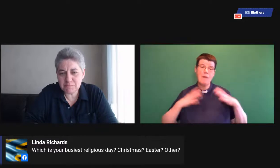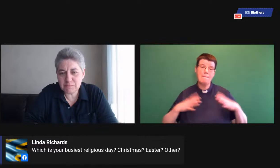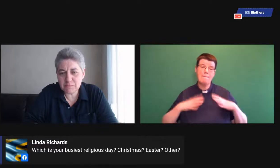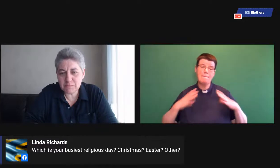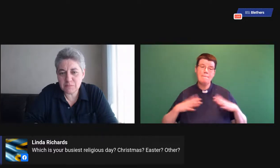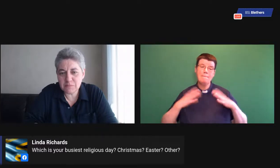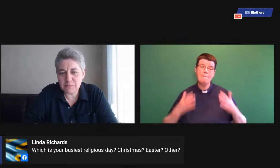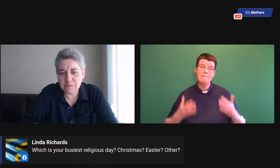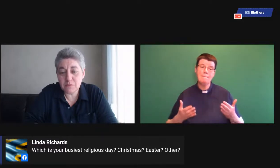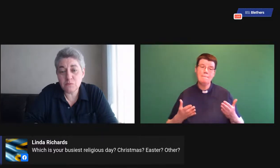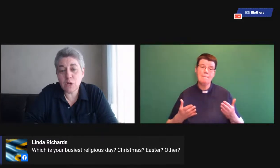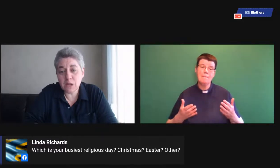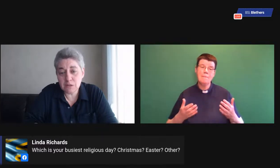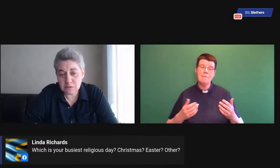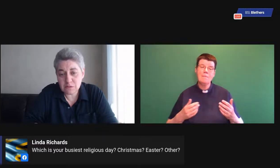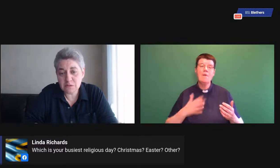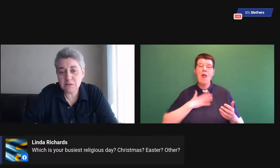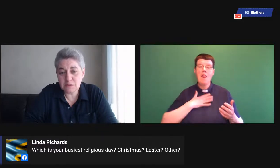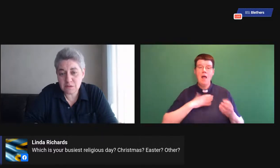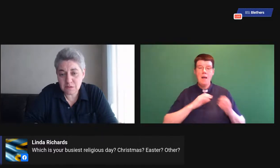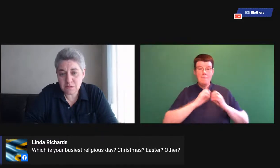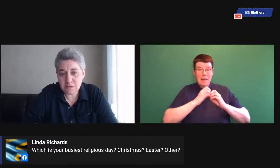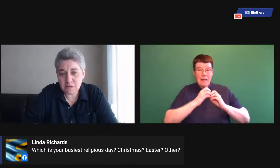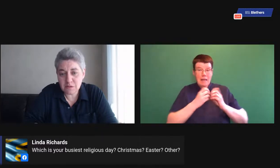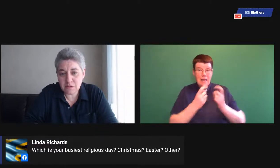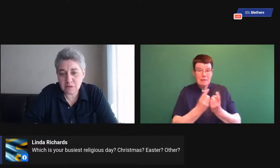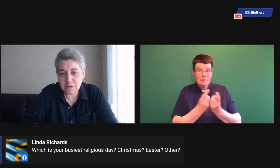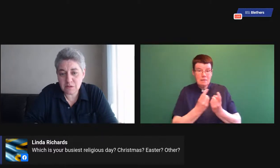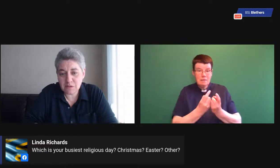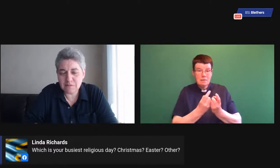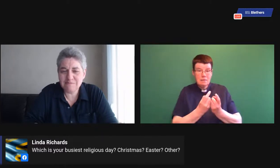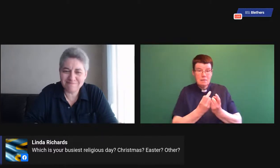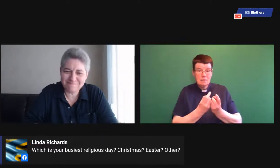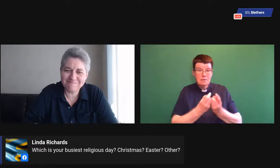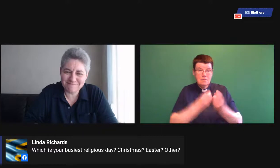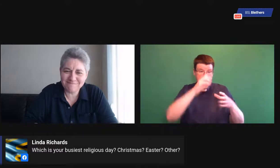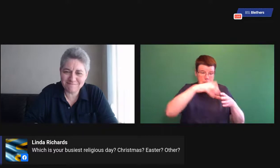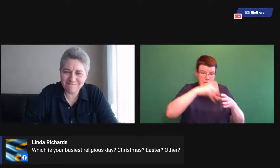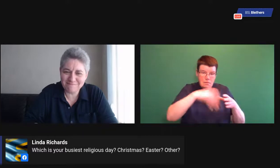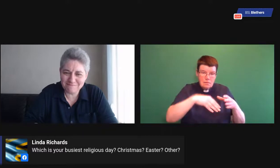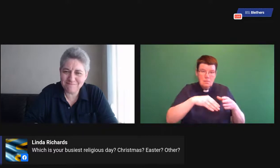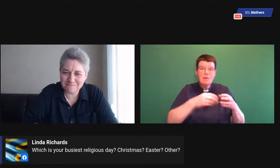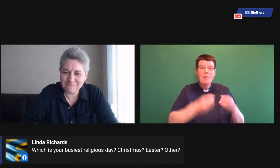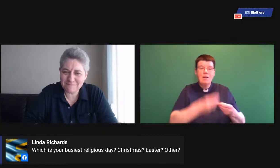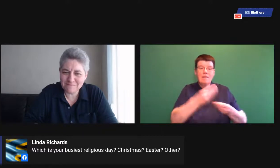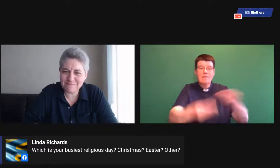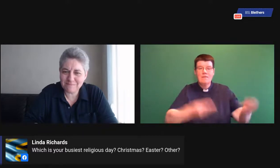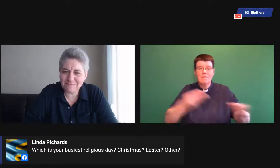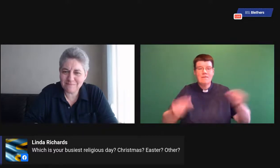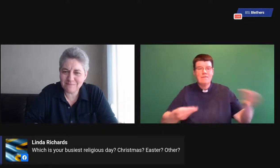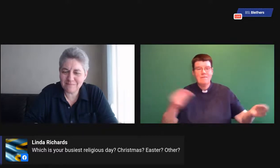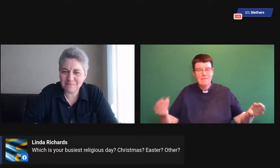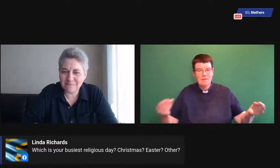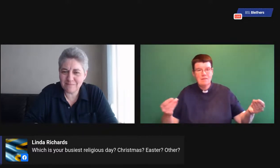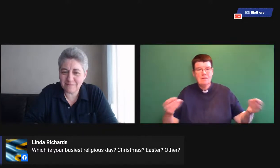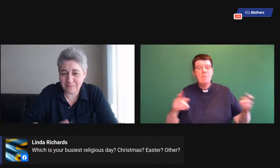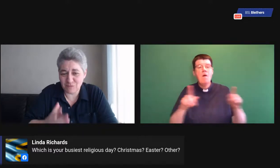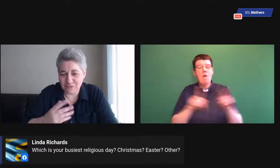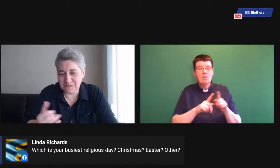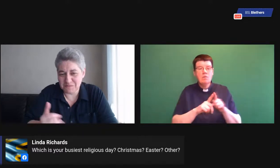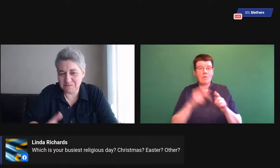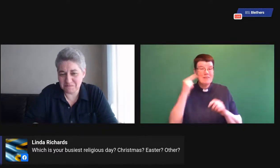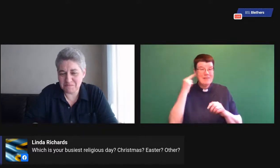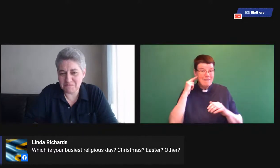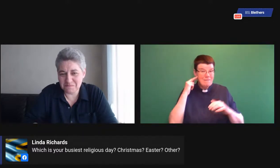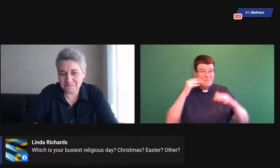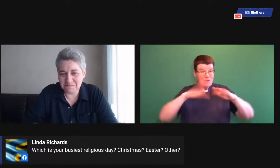both a lot of work. There's a lot of preparations because I like to make things for people, make little gift